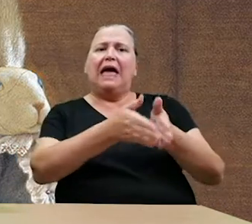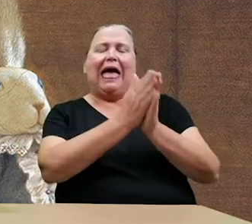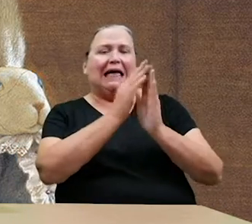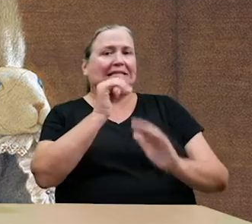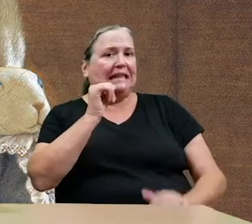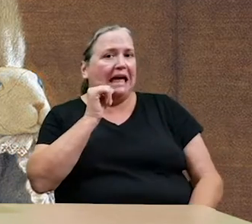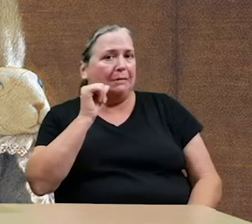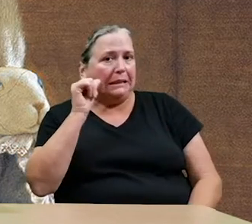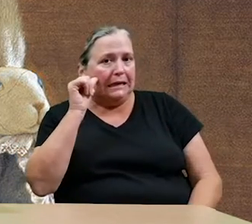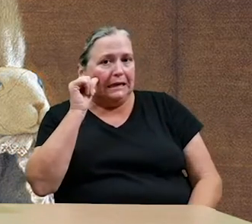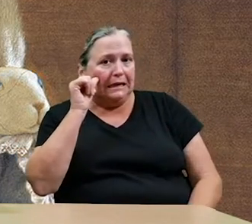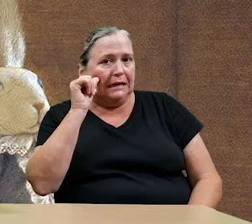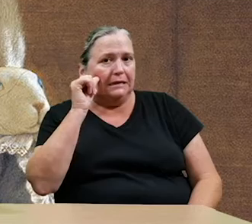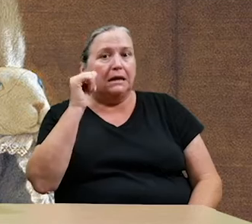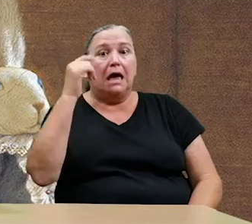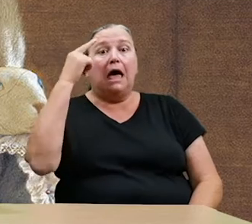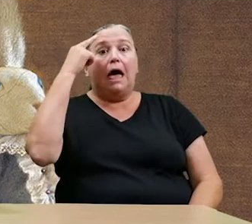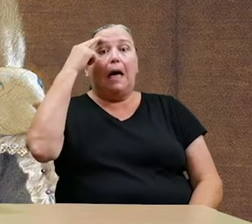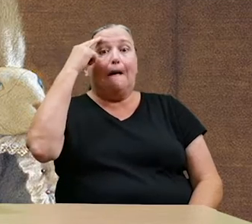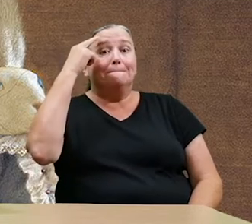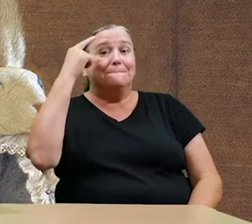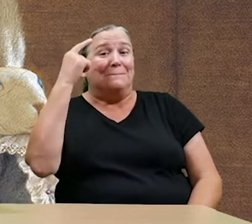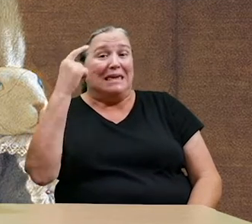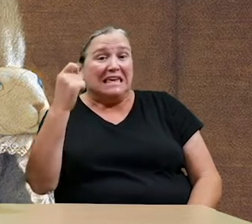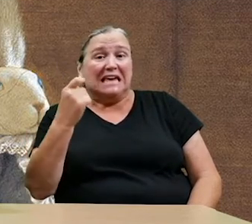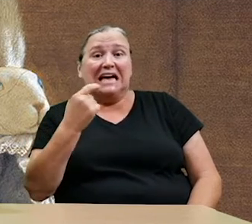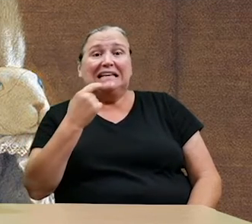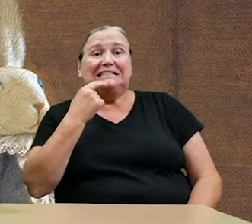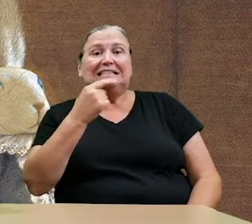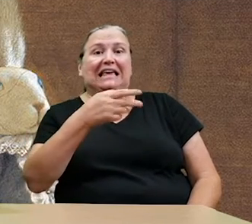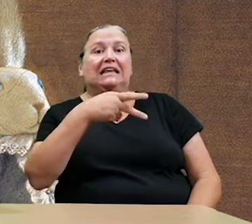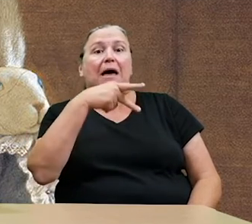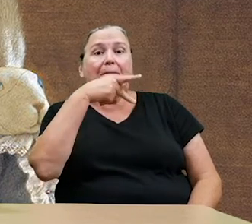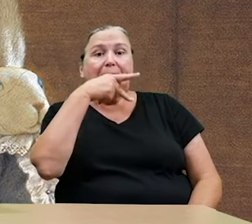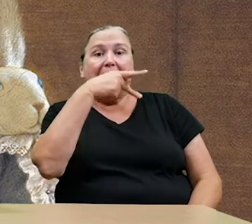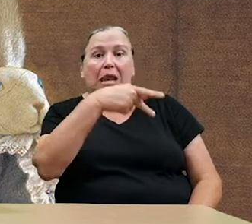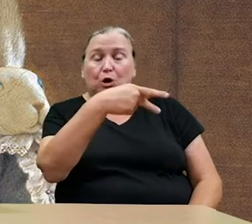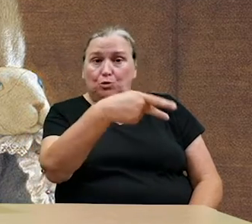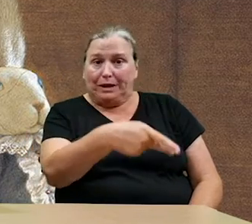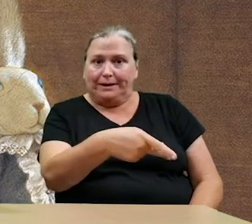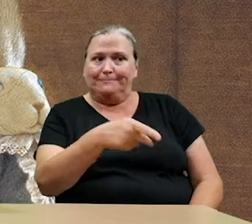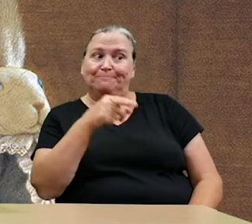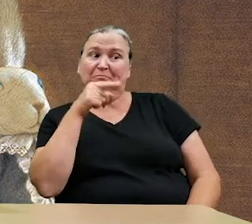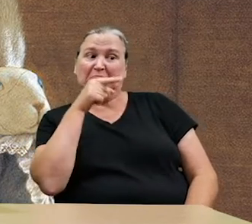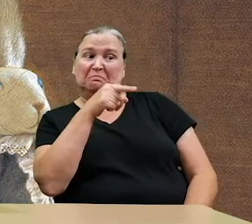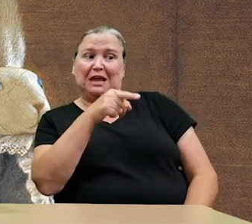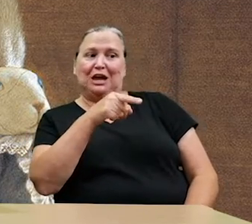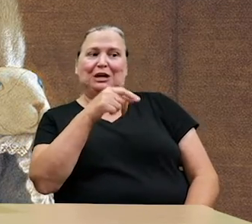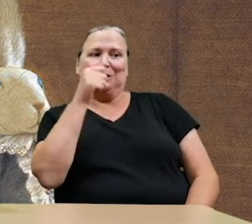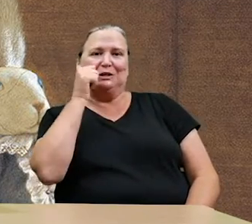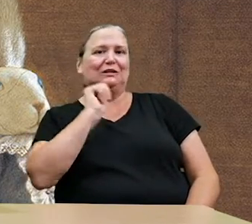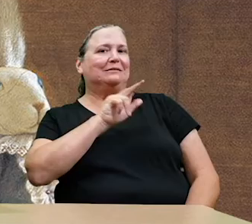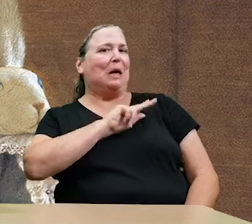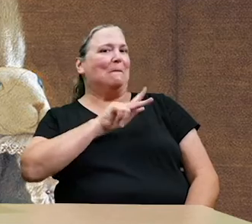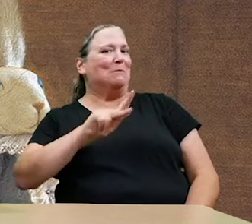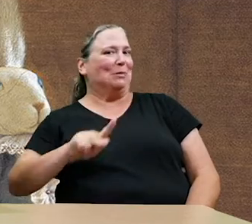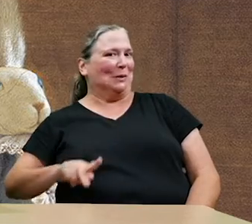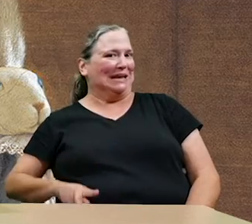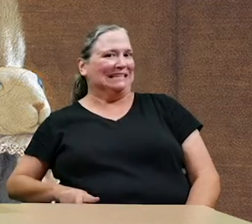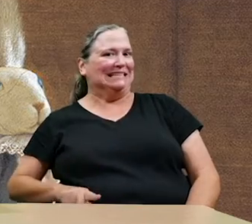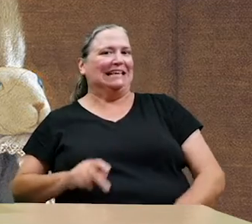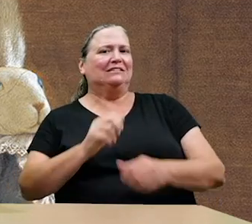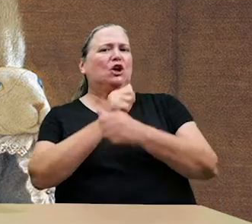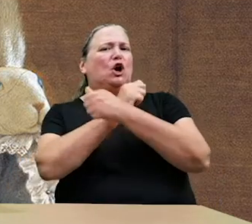Abilene. Because, said Pellegrina, she was a princess who loved no